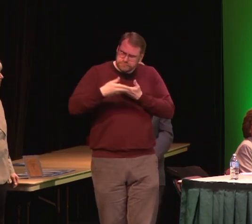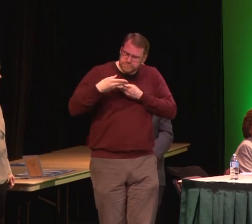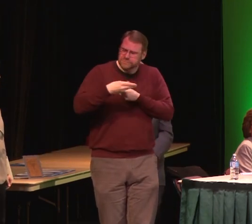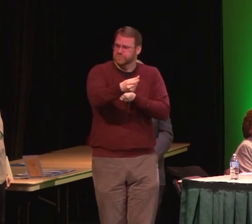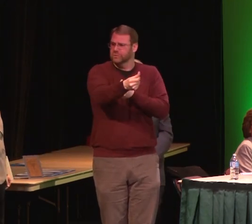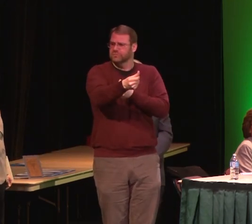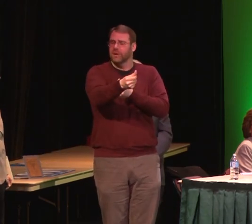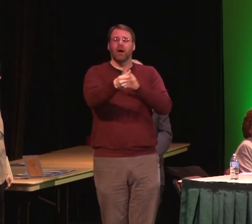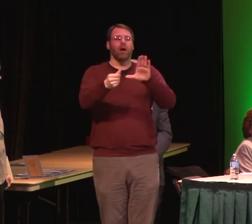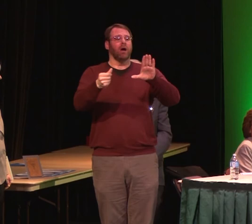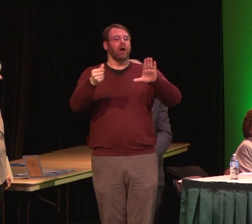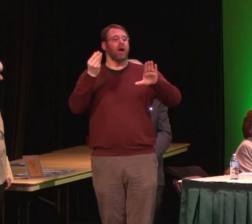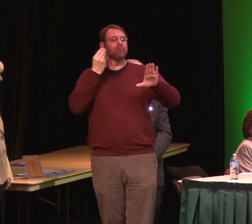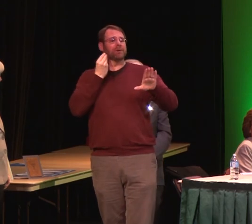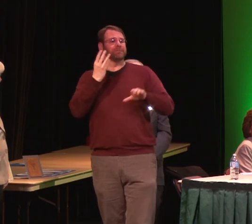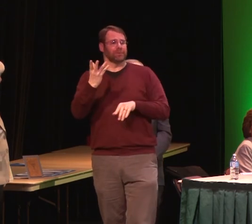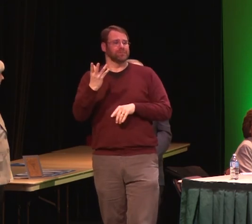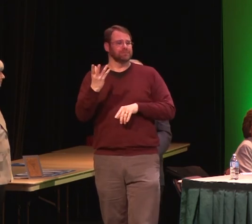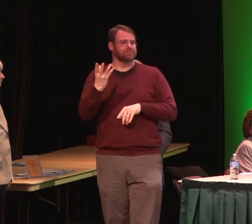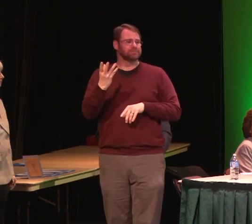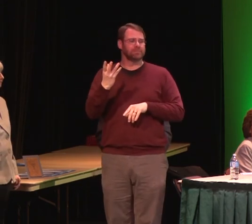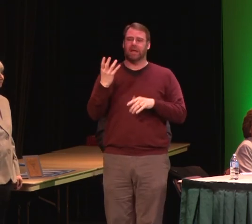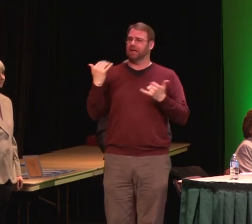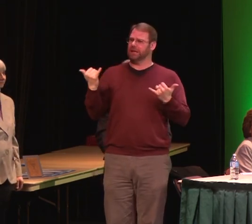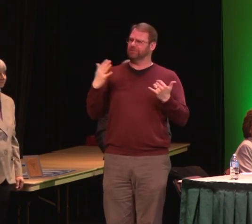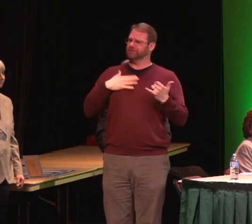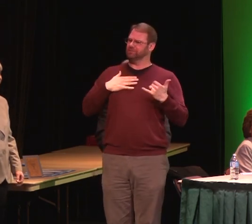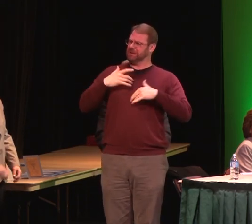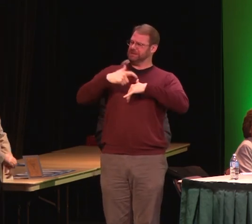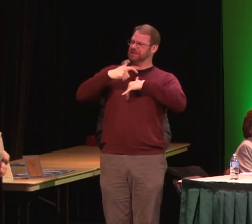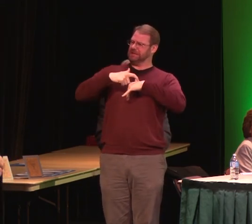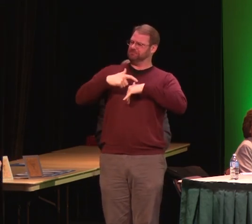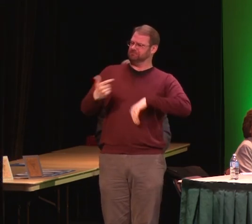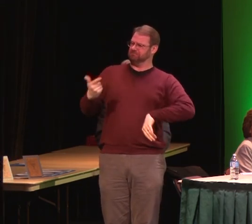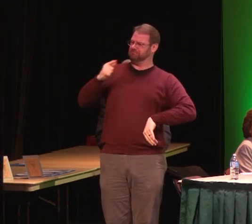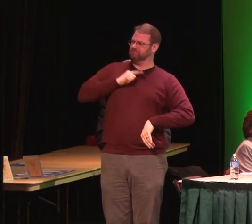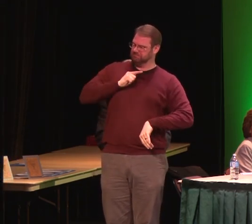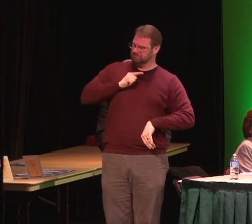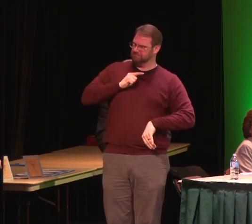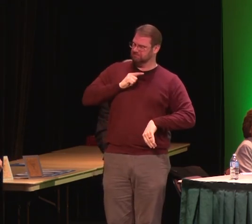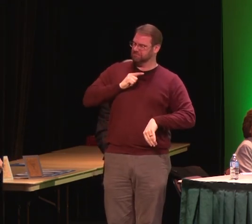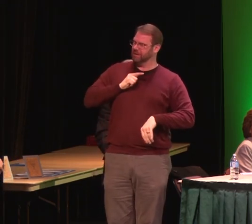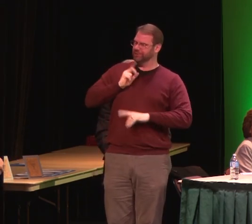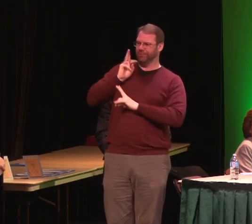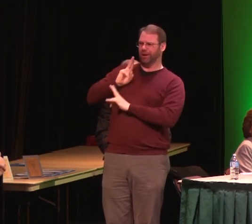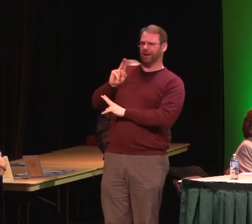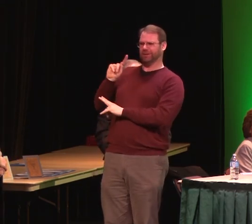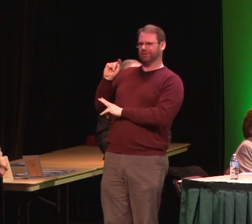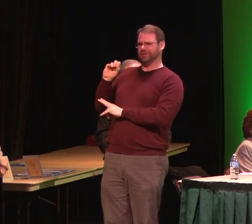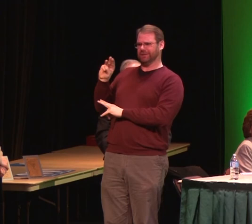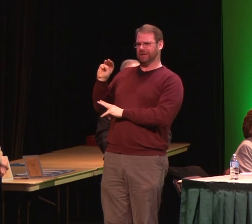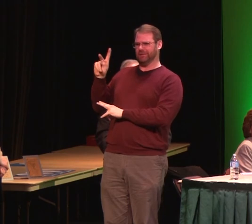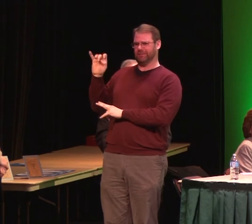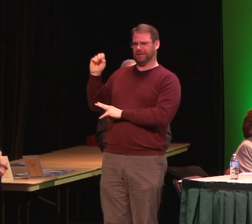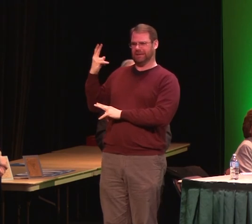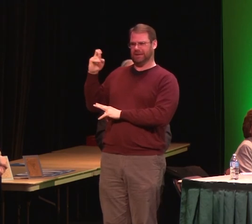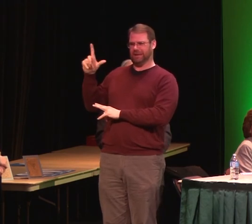You should know, and it's an opportunity for me in Tom Cahill's name, who is watching